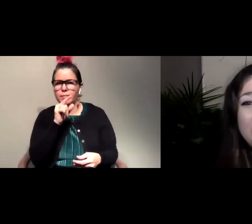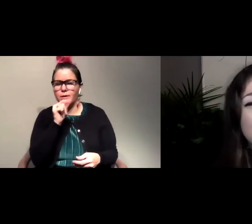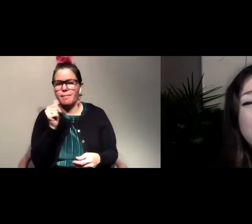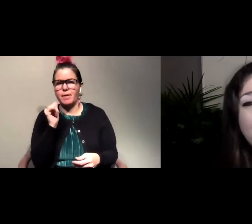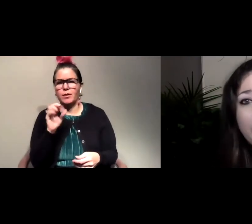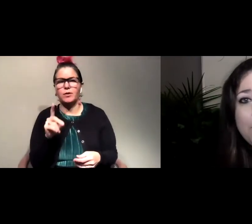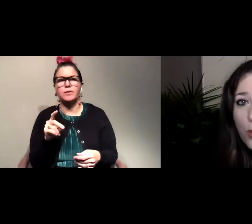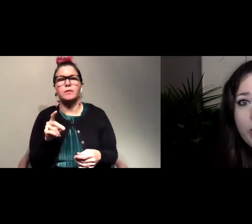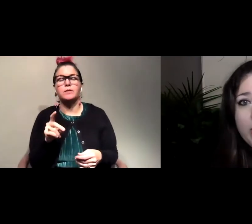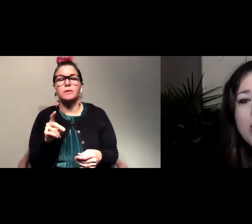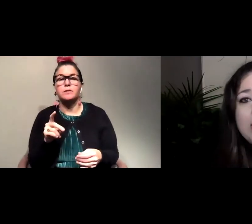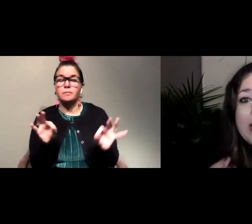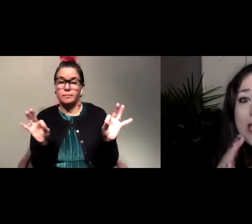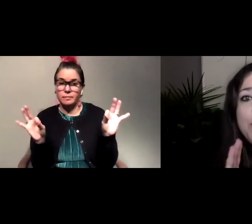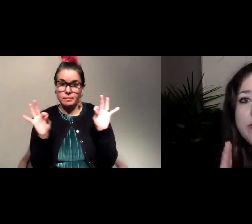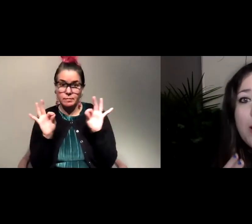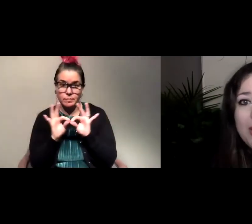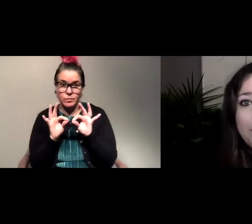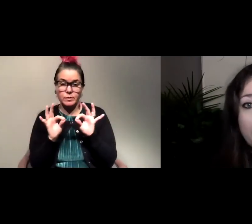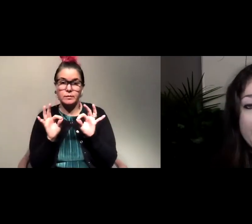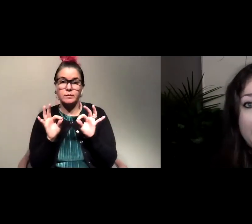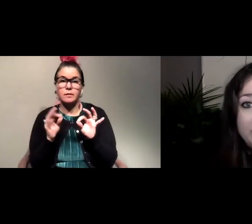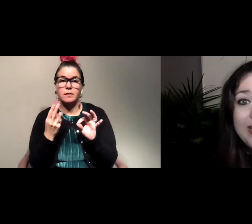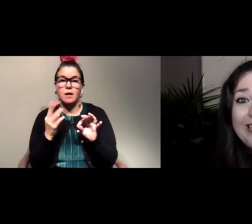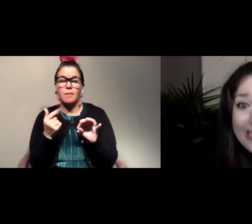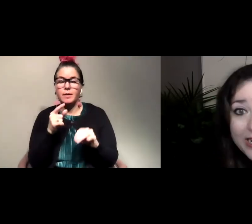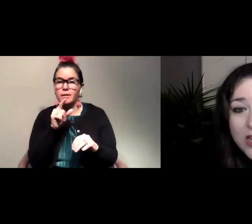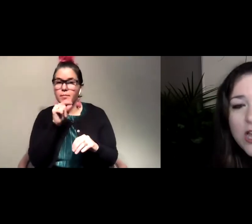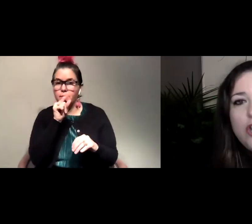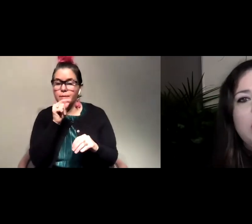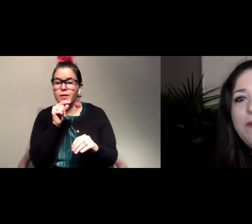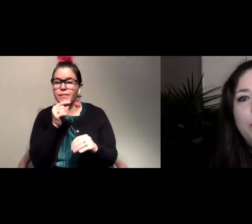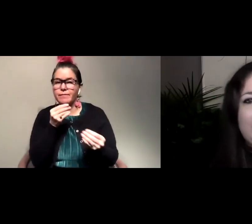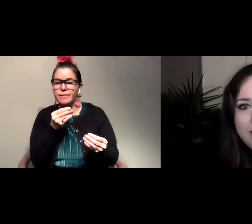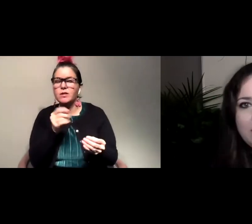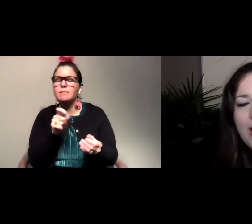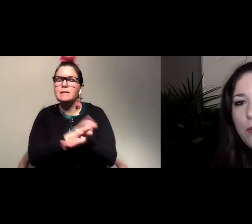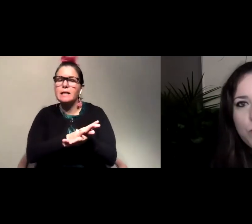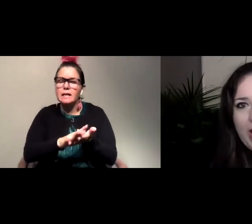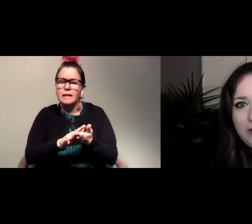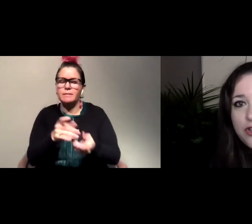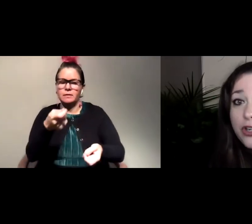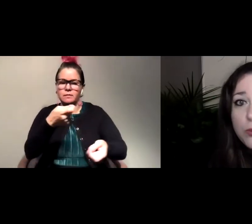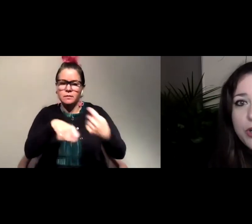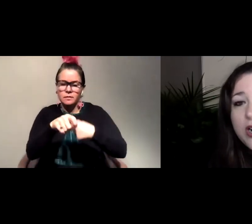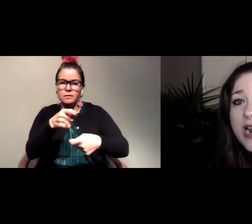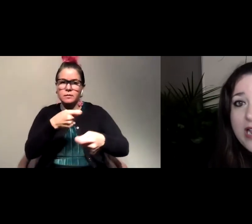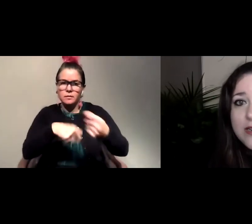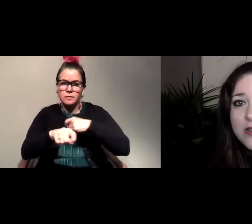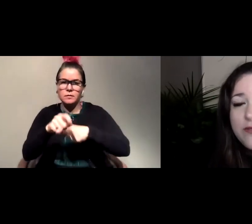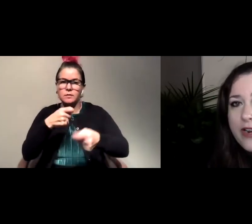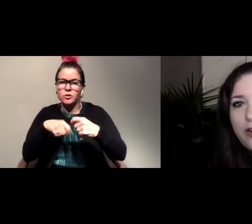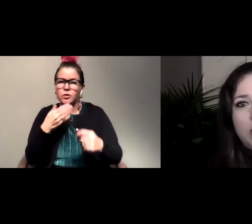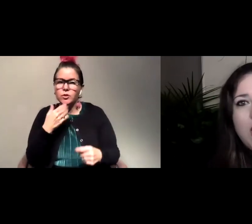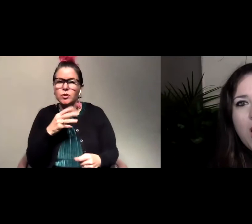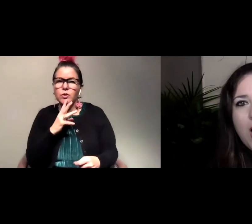it's super important to keep those hummingbird feeders clean. You need to be replacing that, that sugar water in